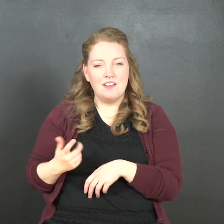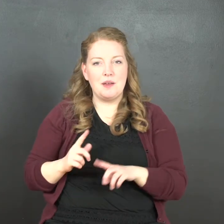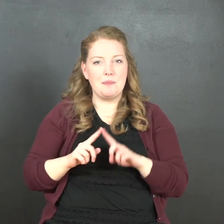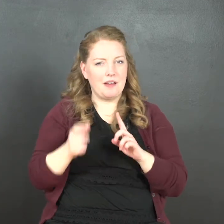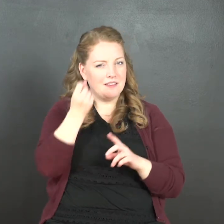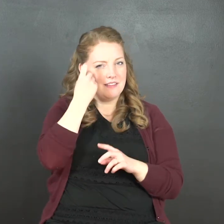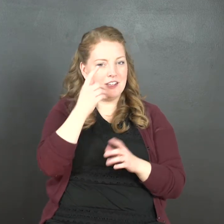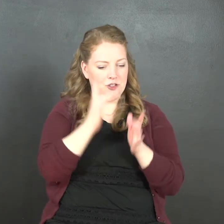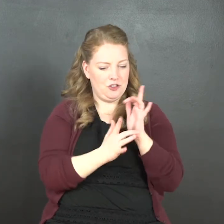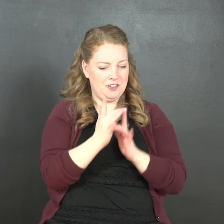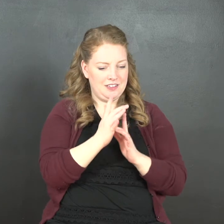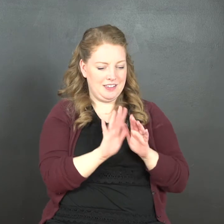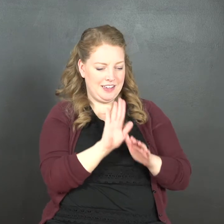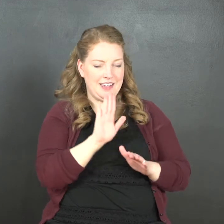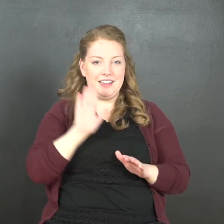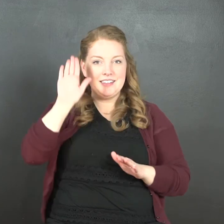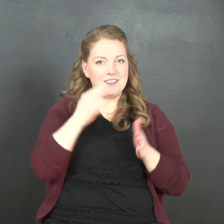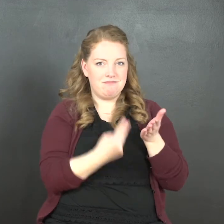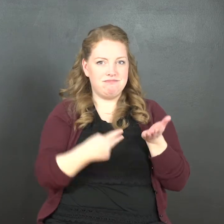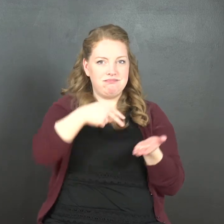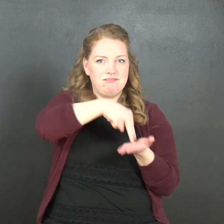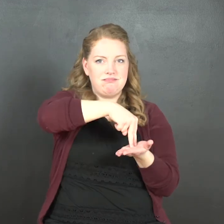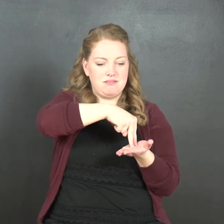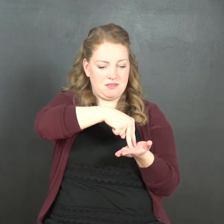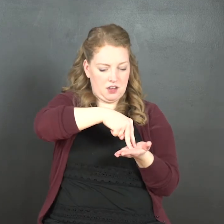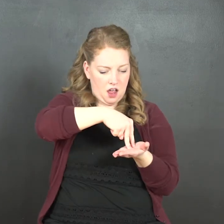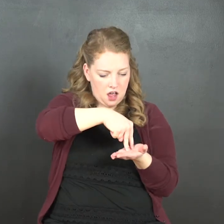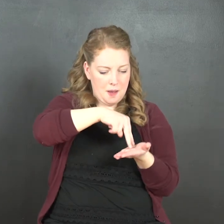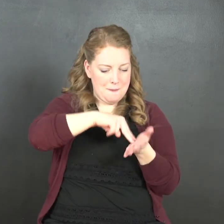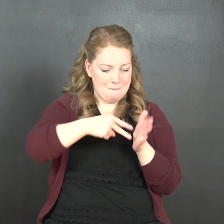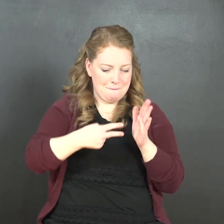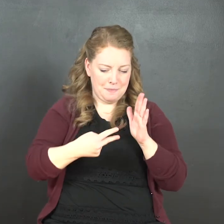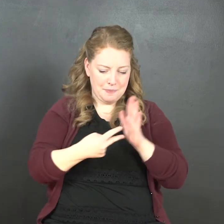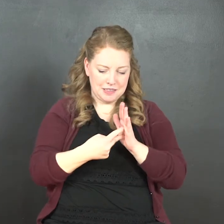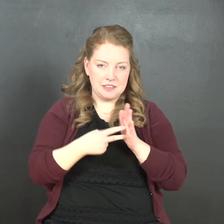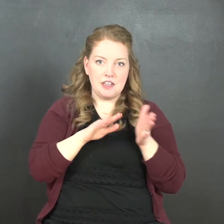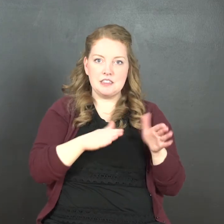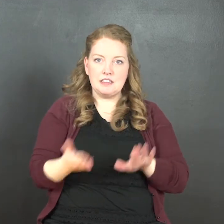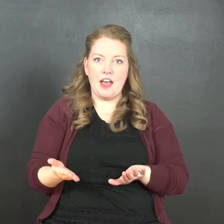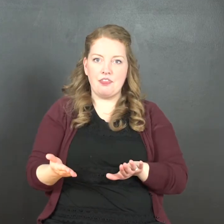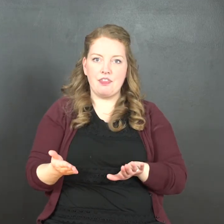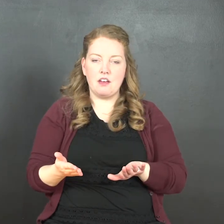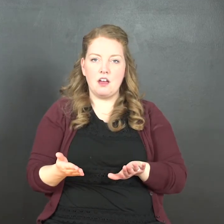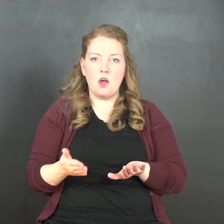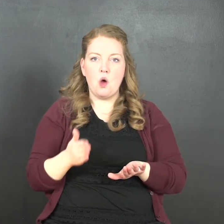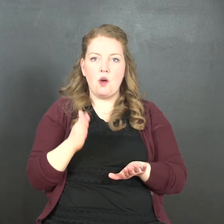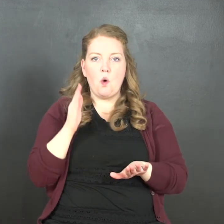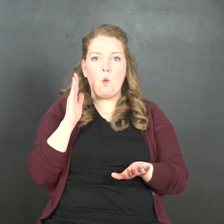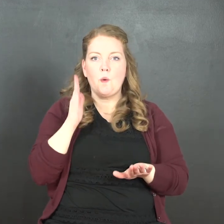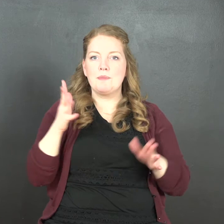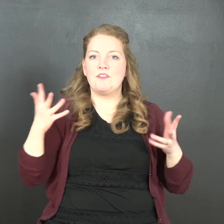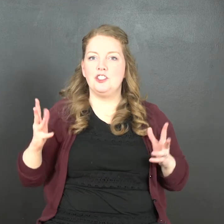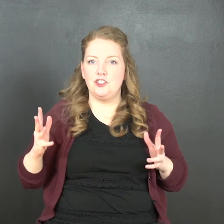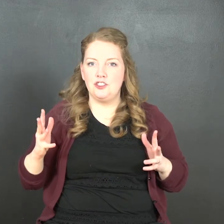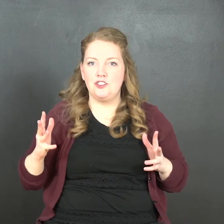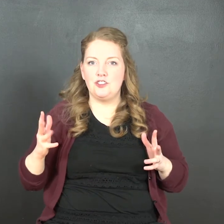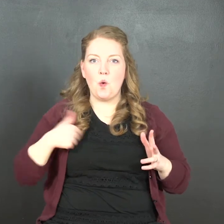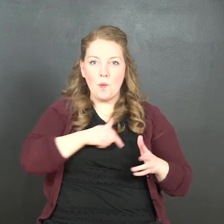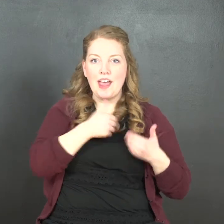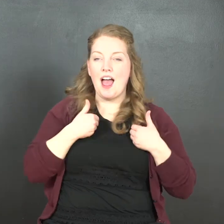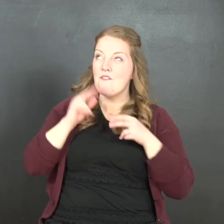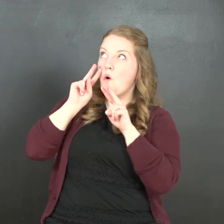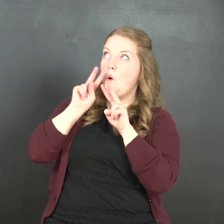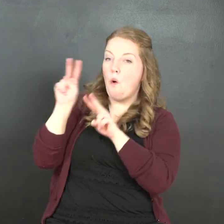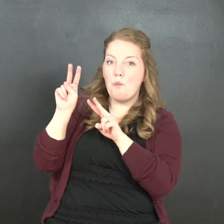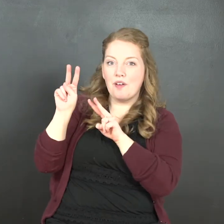find hope. We find hope for eternity, for the deepest difficulties of life, but most importantly, we